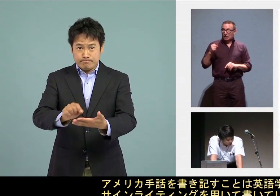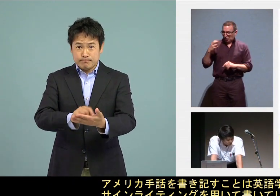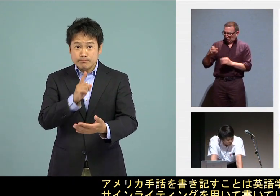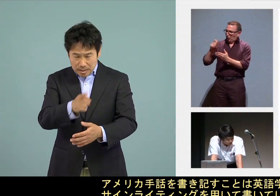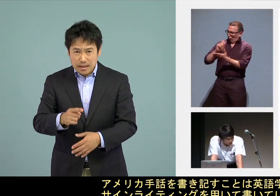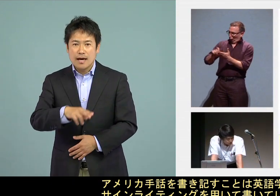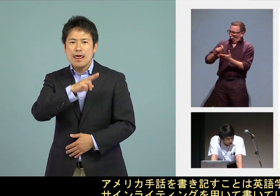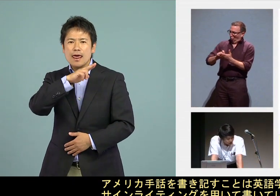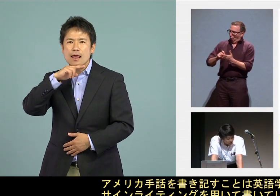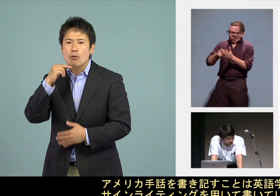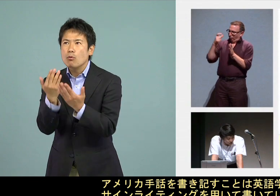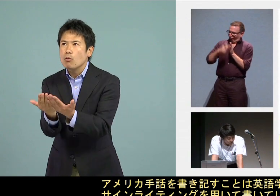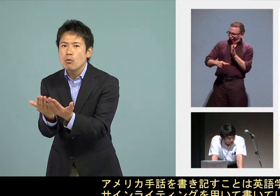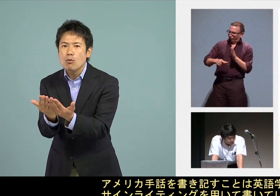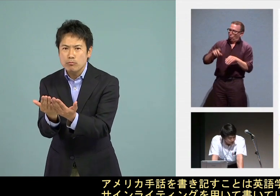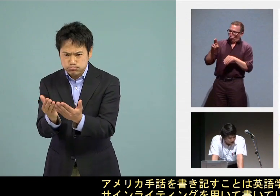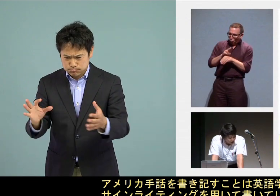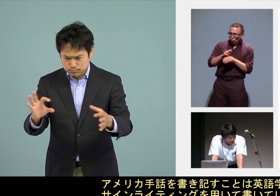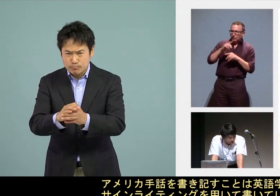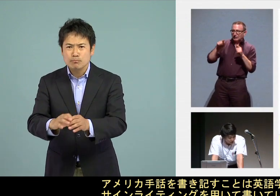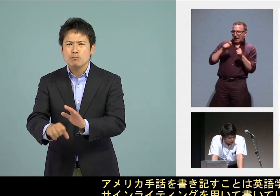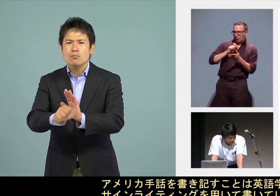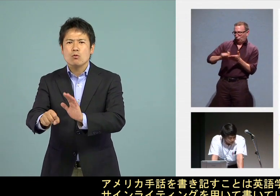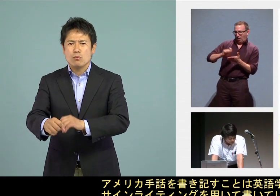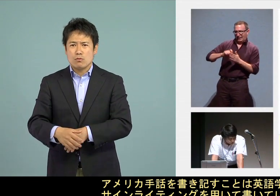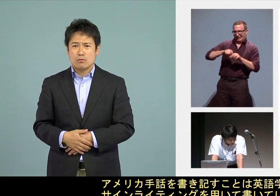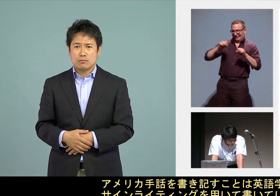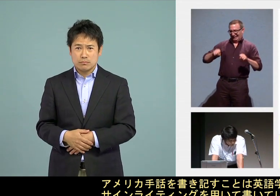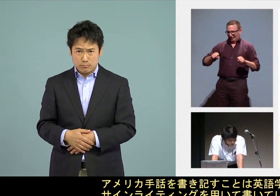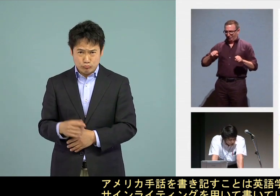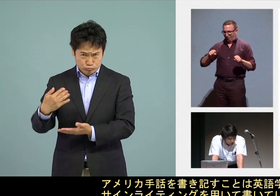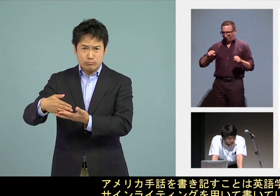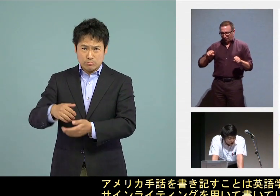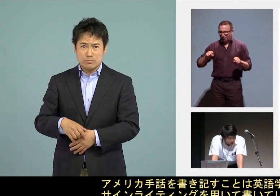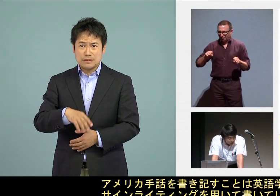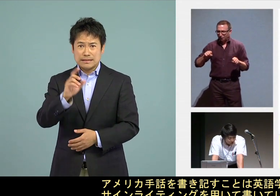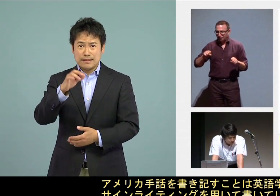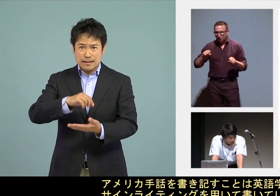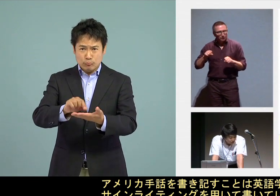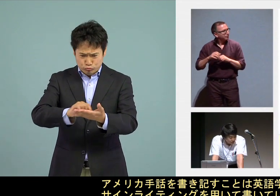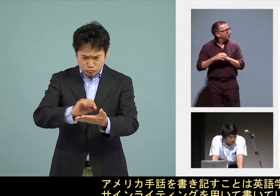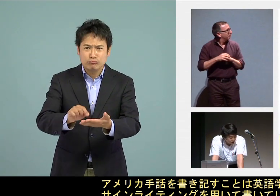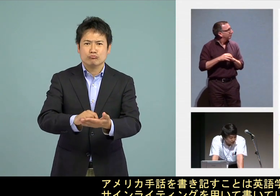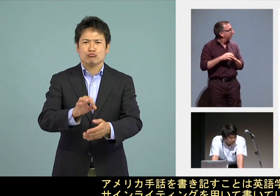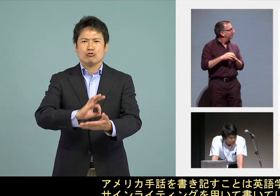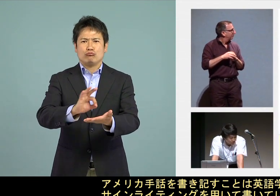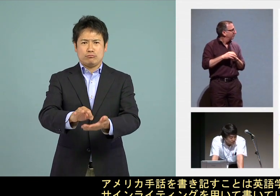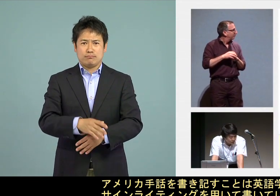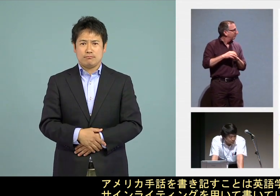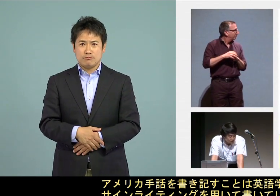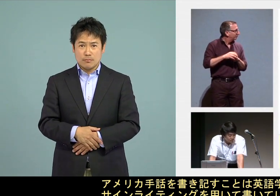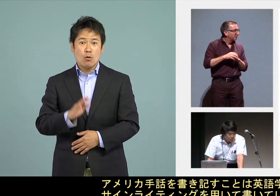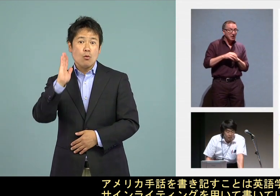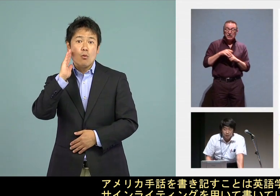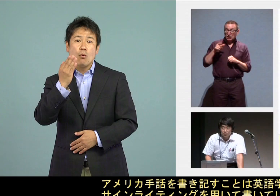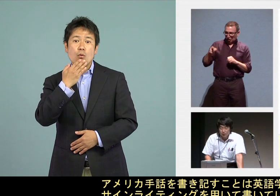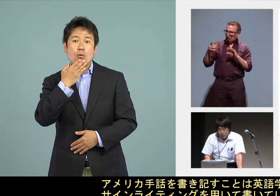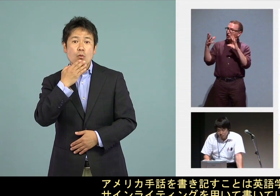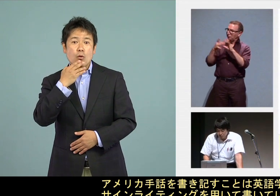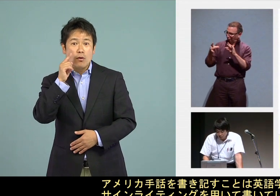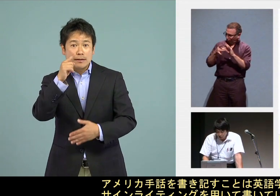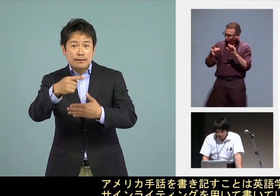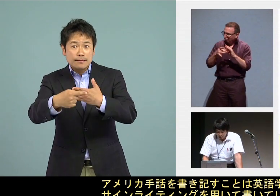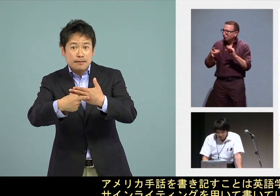the sign writing system that writing in American Sign Language is beneficial to